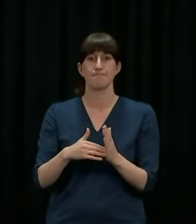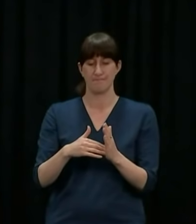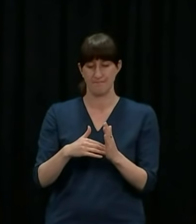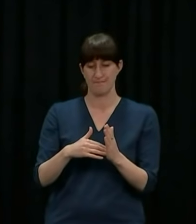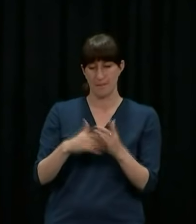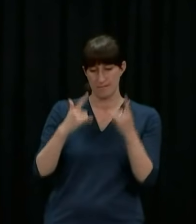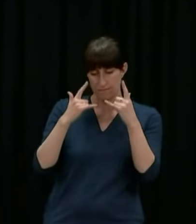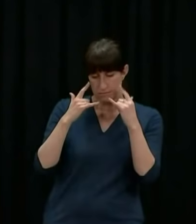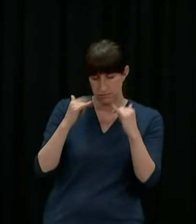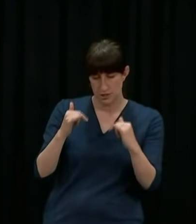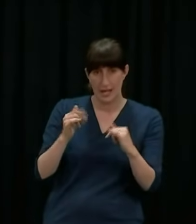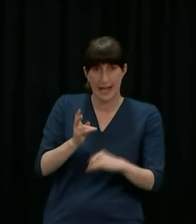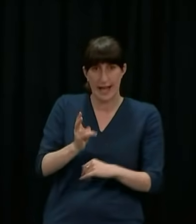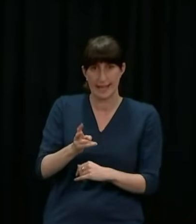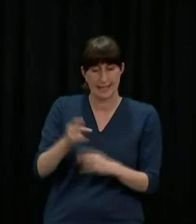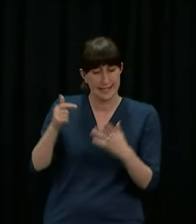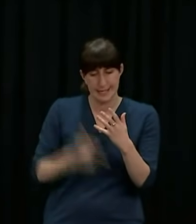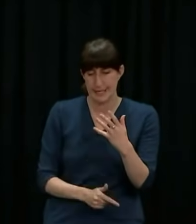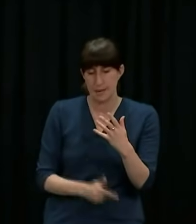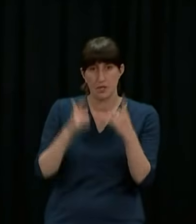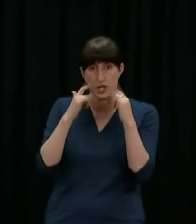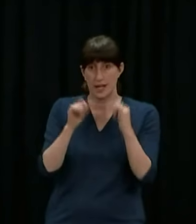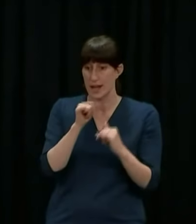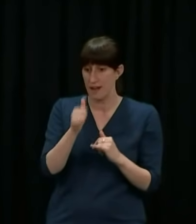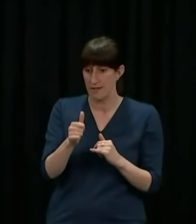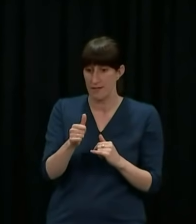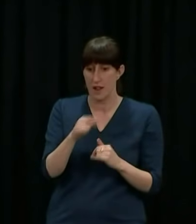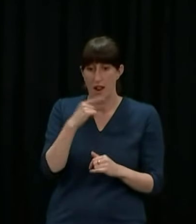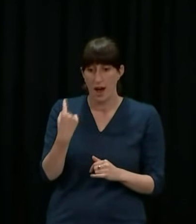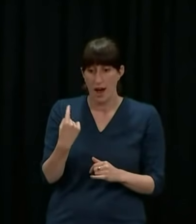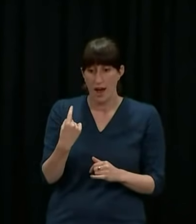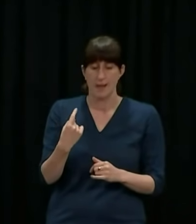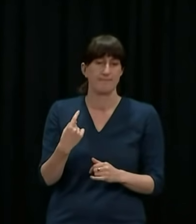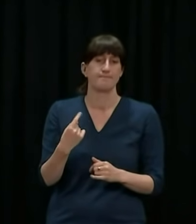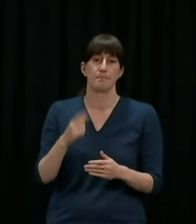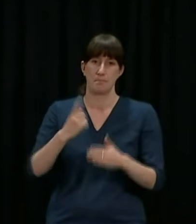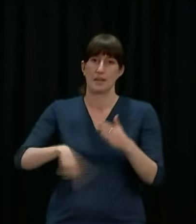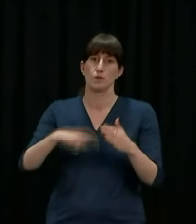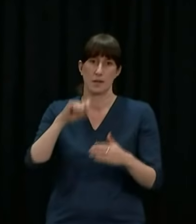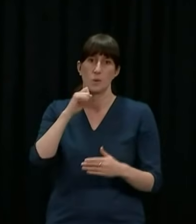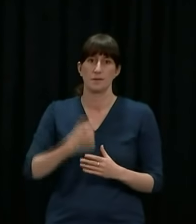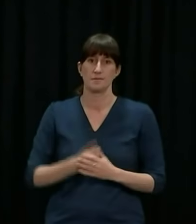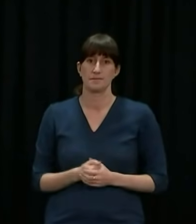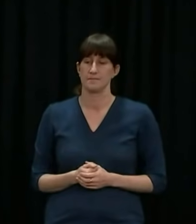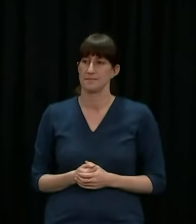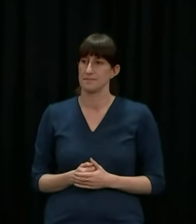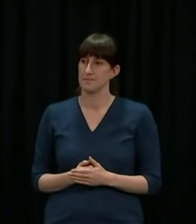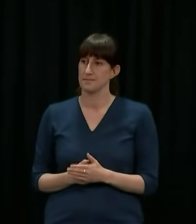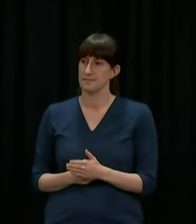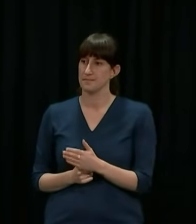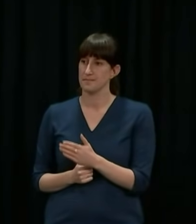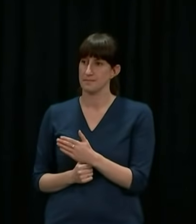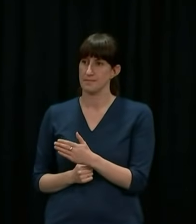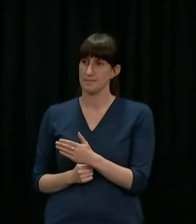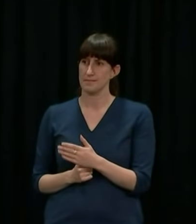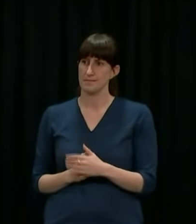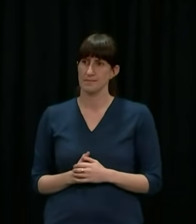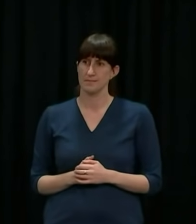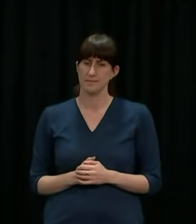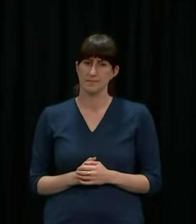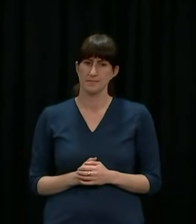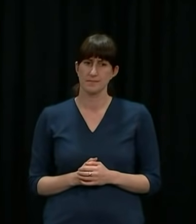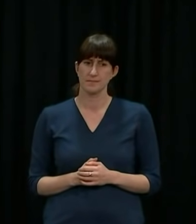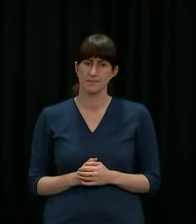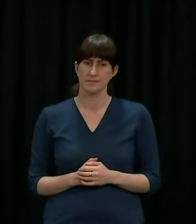deliberately tried to rip off the system, if you like. Yeah, over here. So some experts have said a circuit breaking level